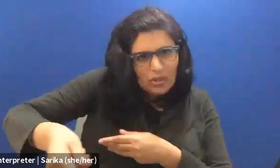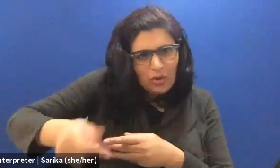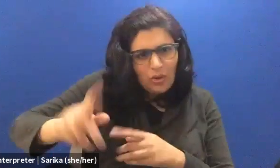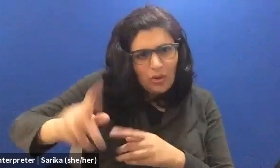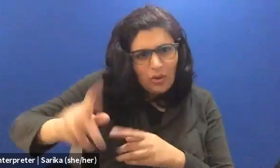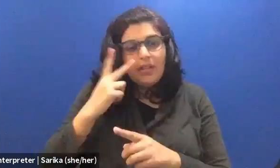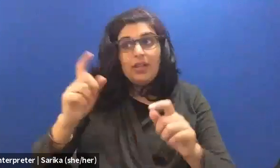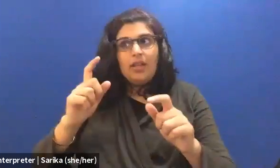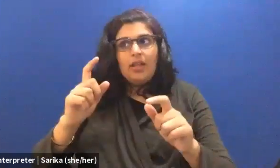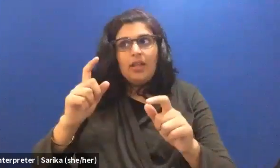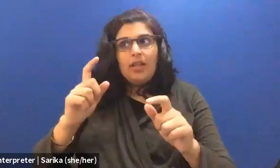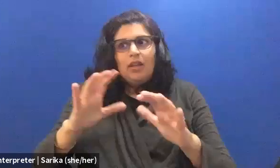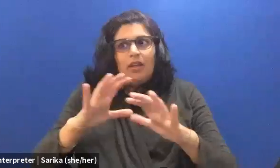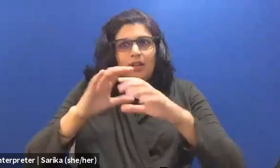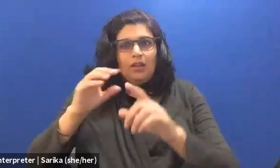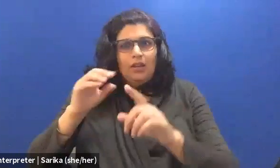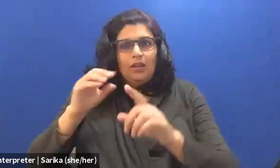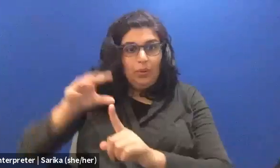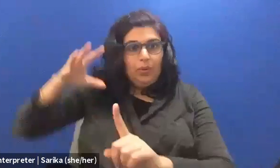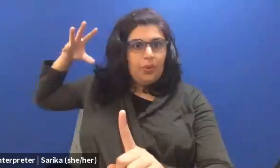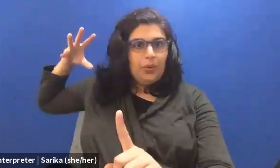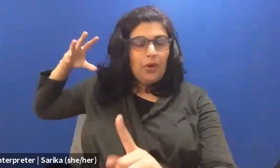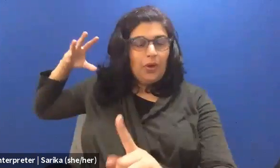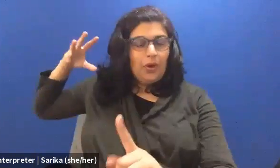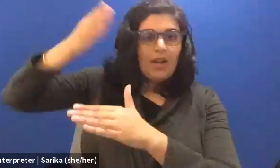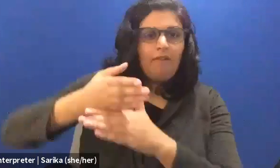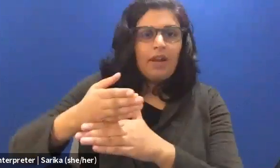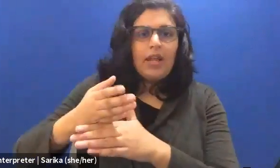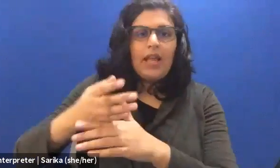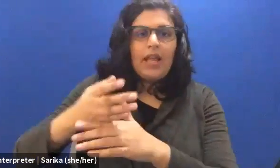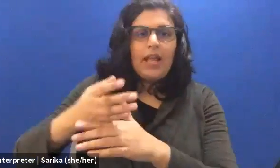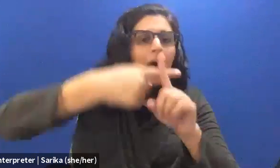bigger picture, or you're intervening in a positive, loving way.